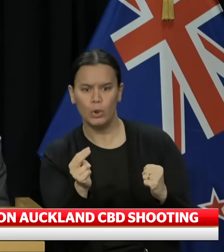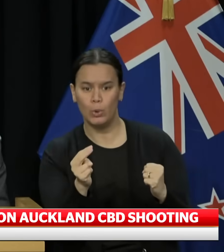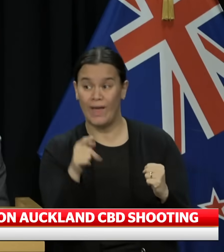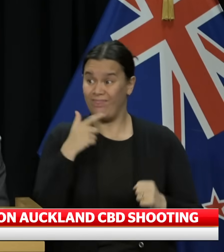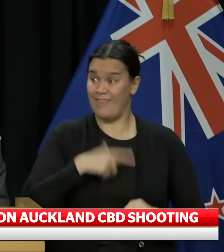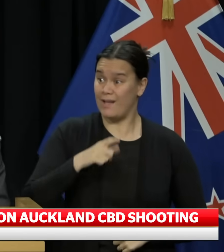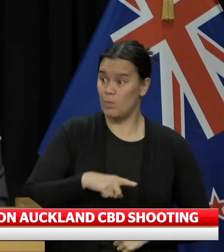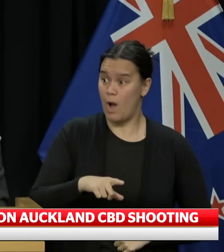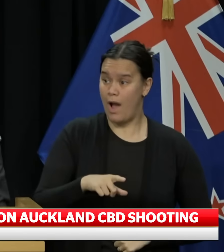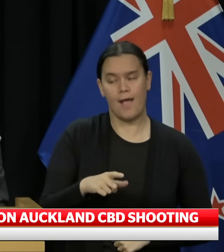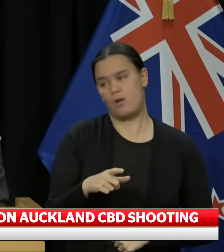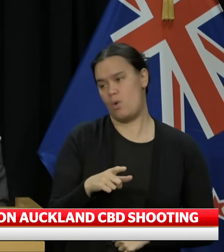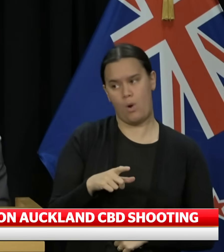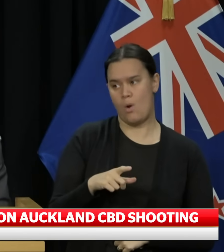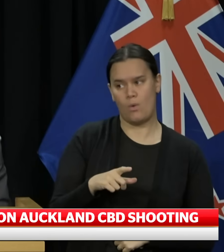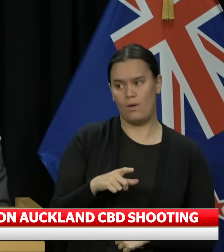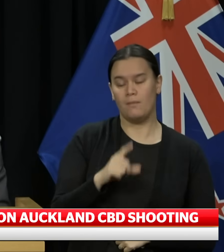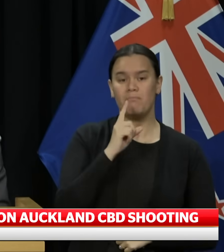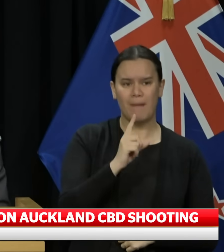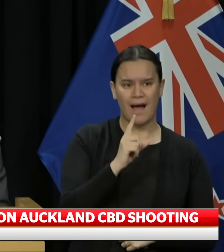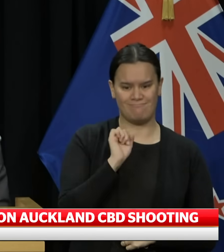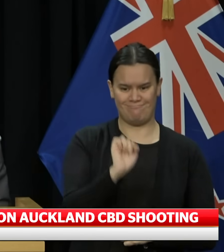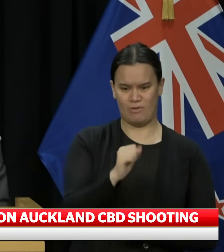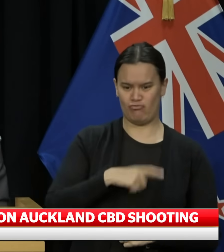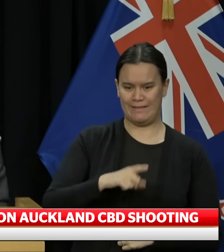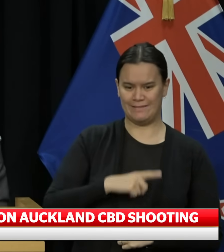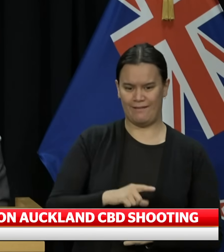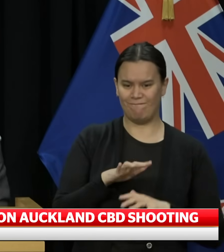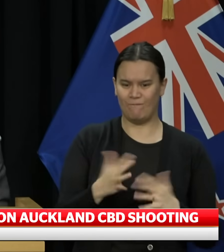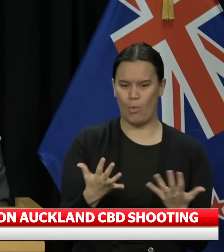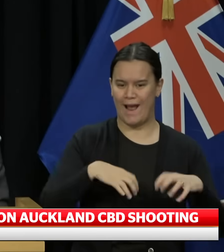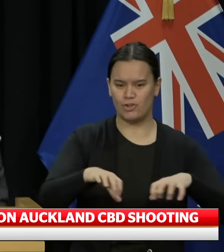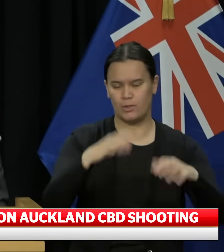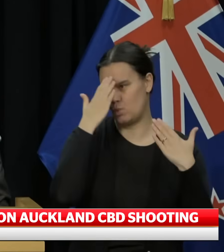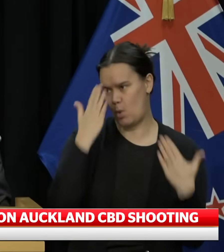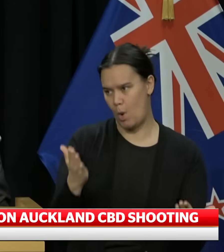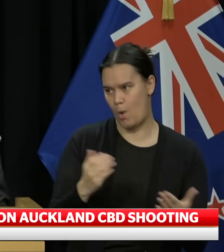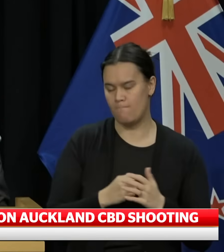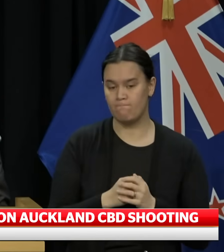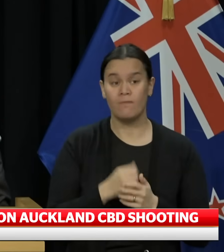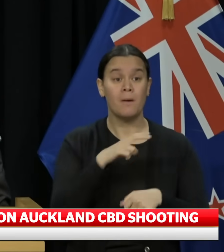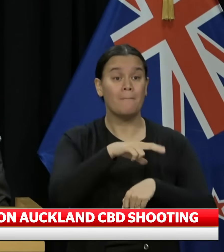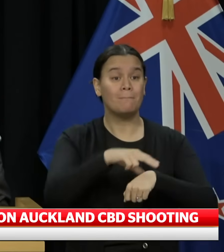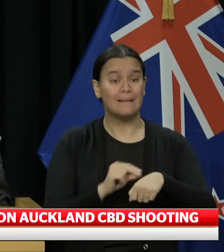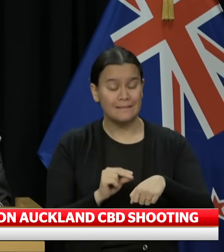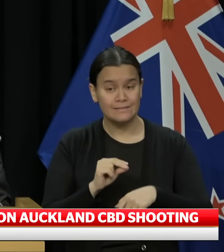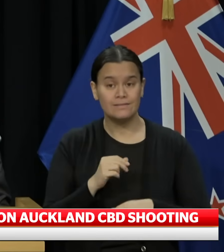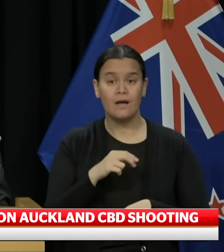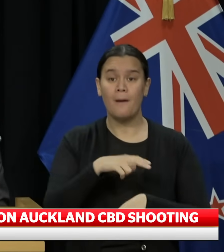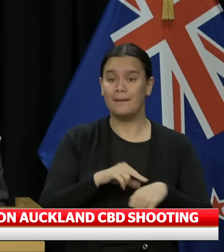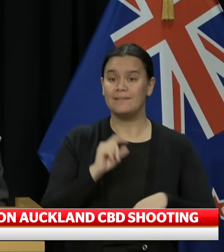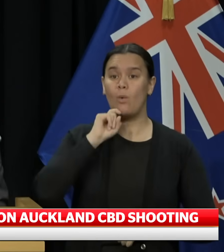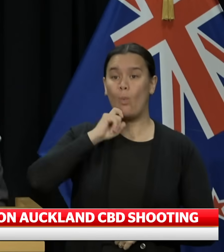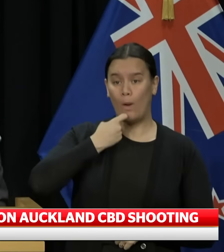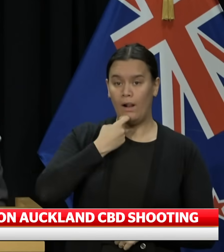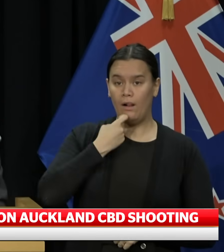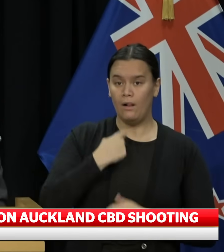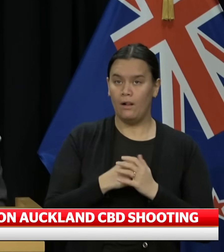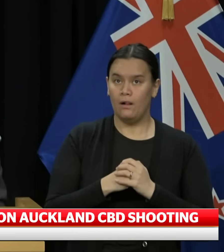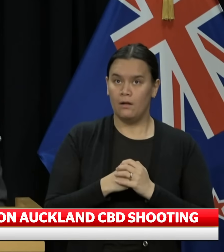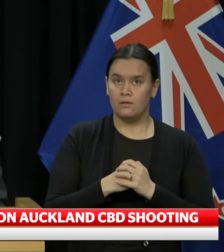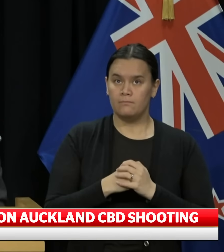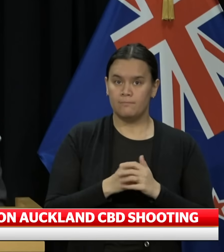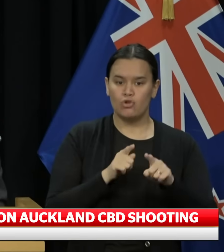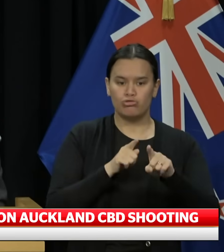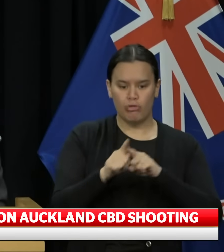that they will do that. Just on the CBD itself, the advice that we've had from police is that they'll be looking to narrow the cordon as quickly